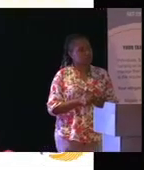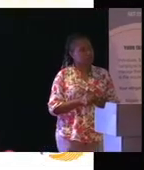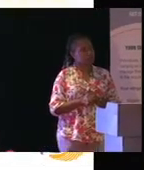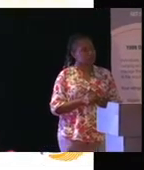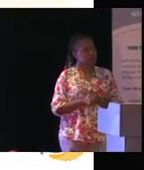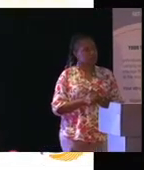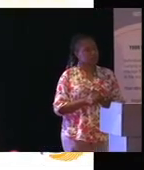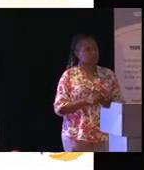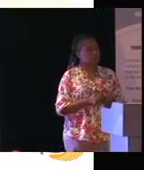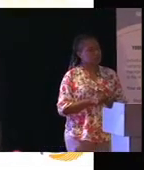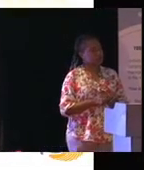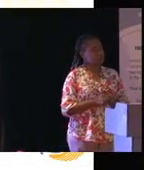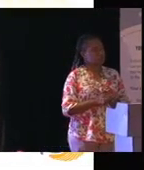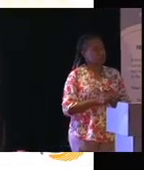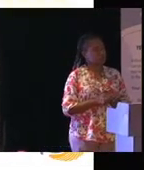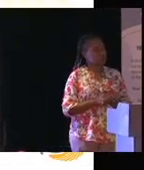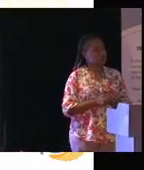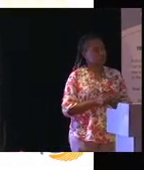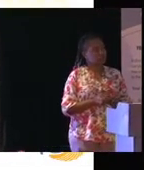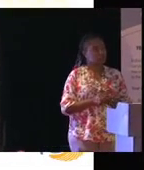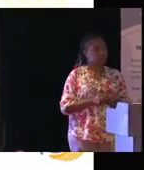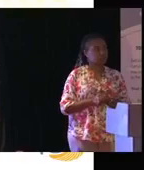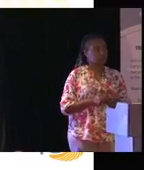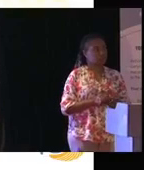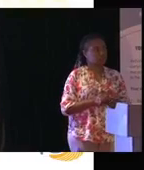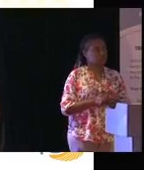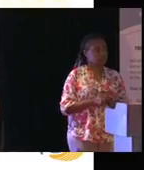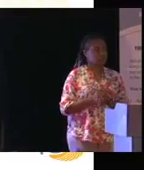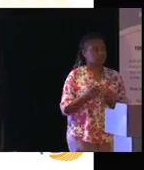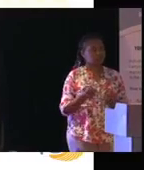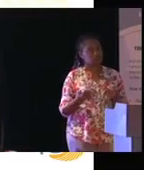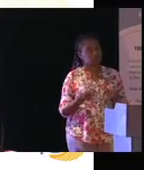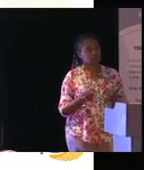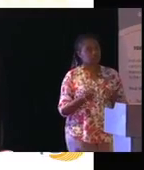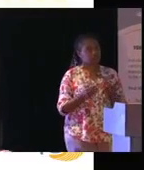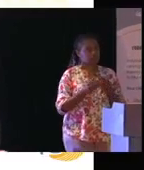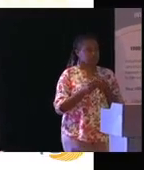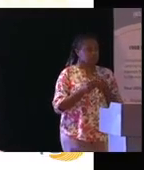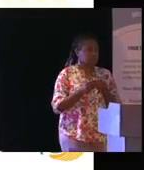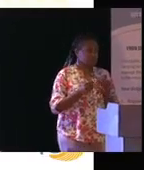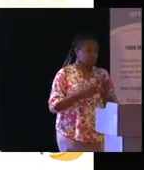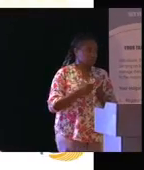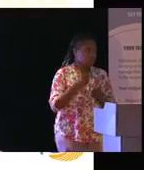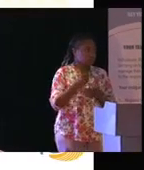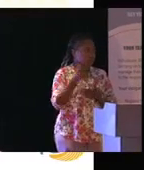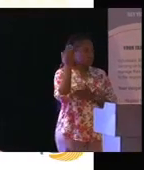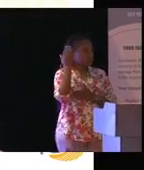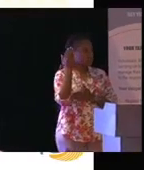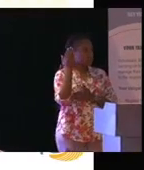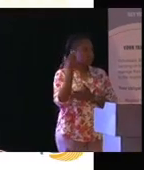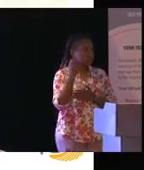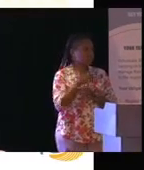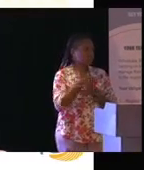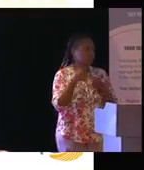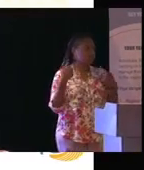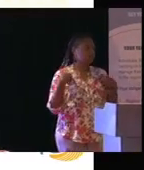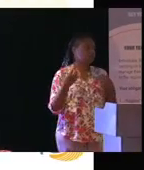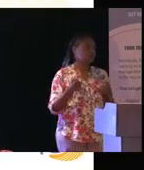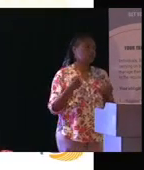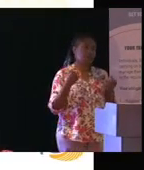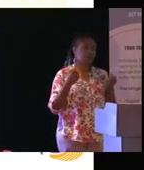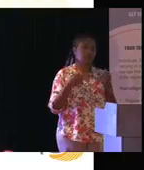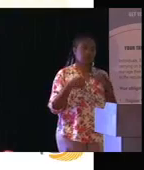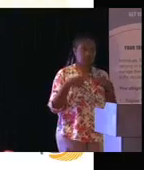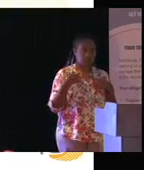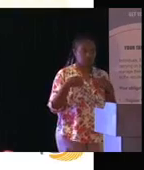Yes, with all the payment options that I have just presented to you, we do have issues on hand. And